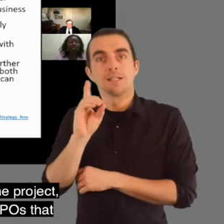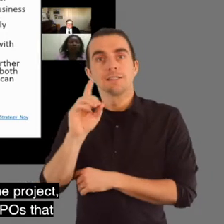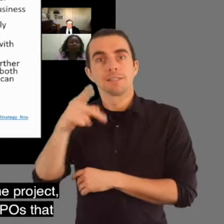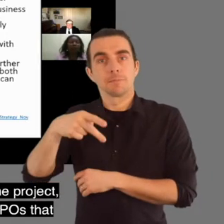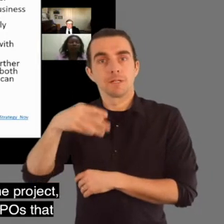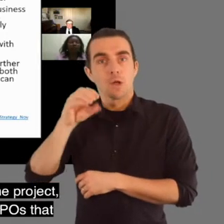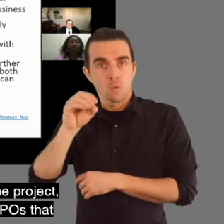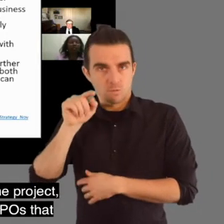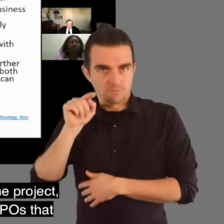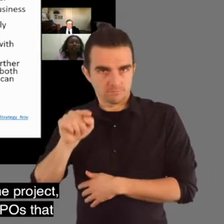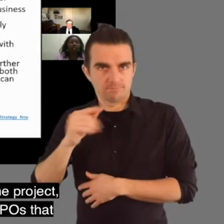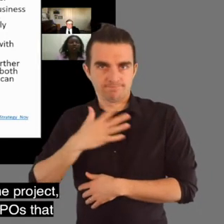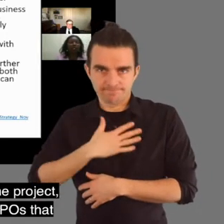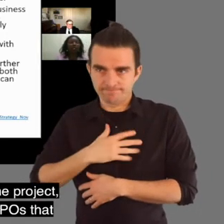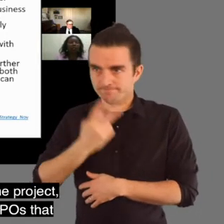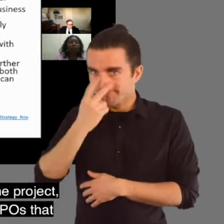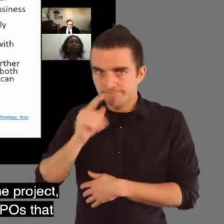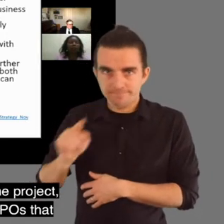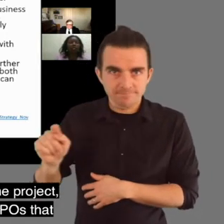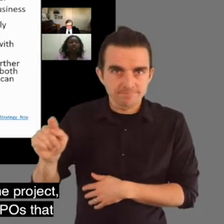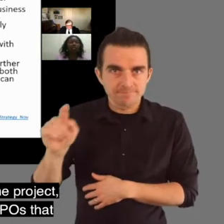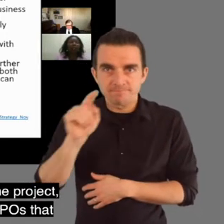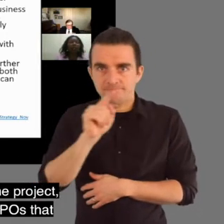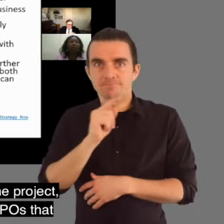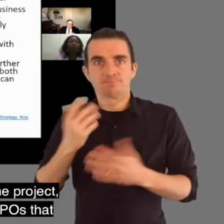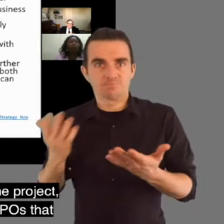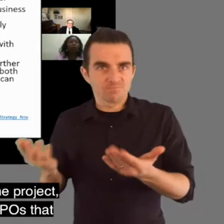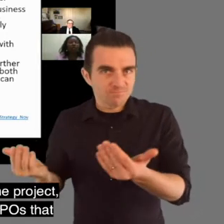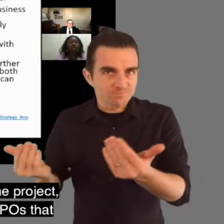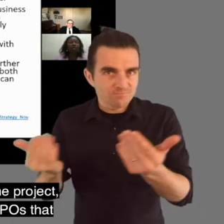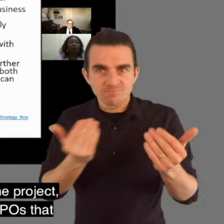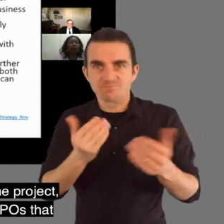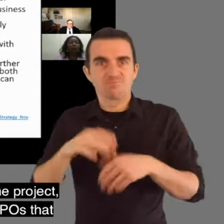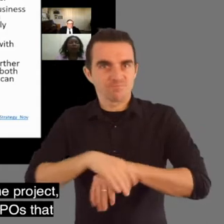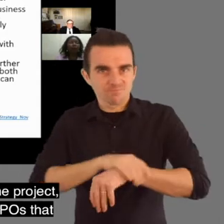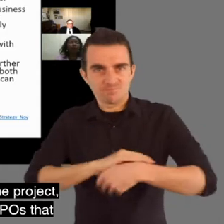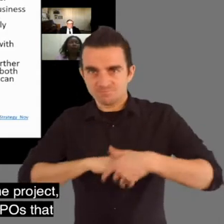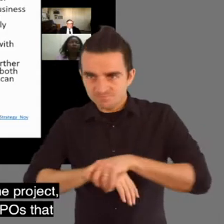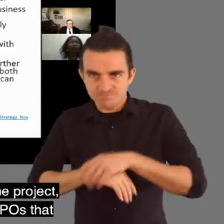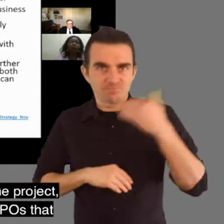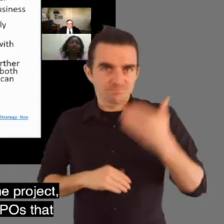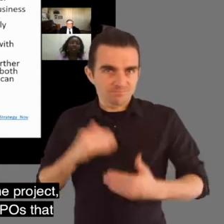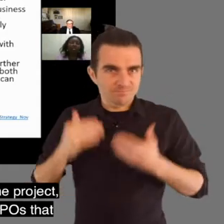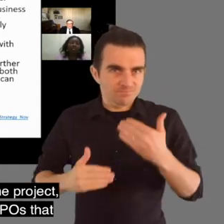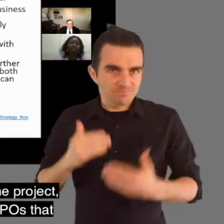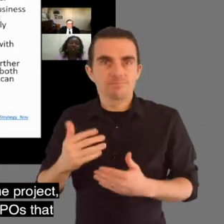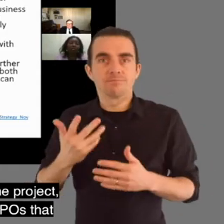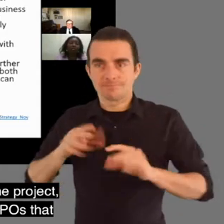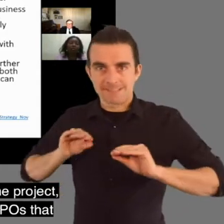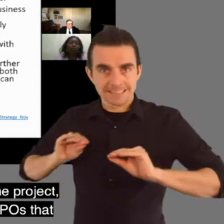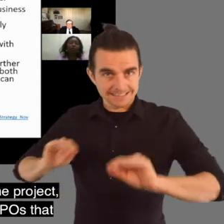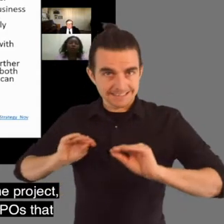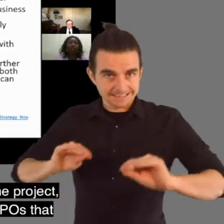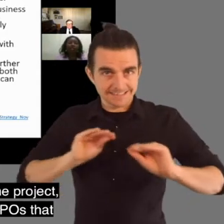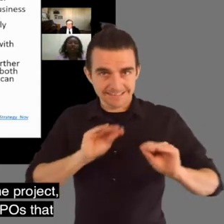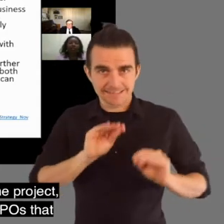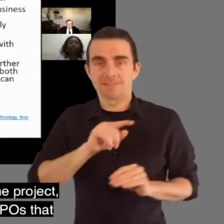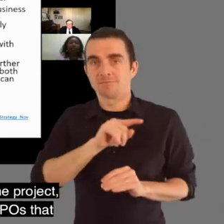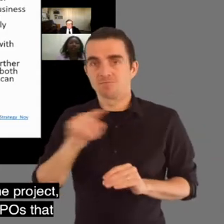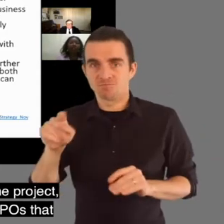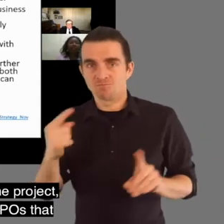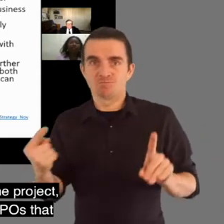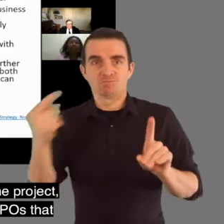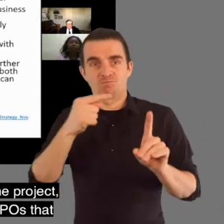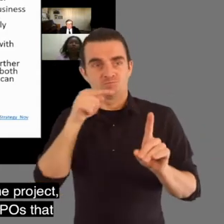lead in the project. And what our task is to find